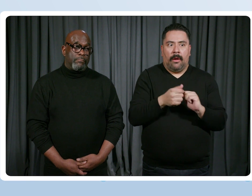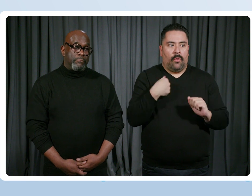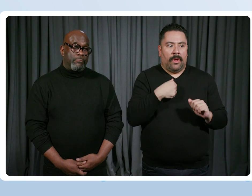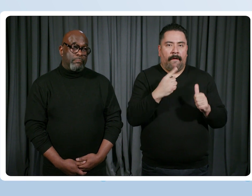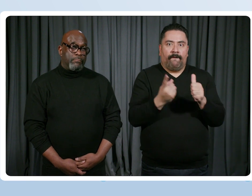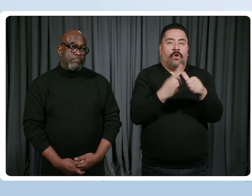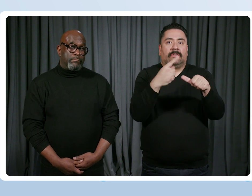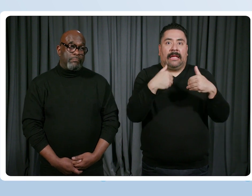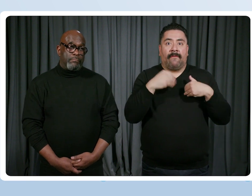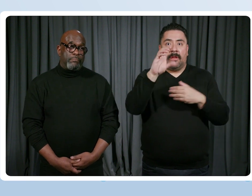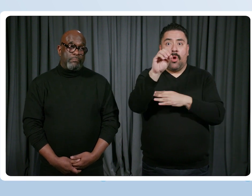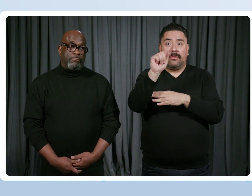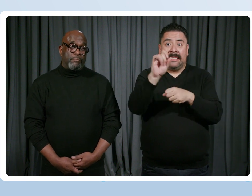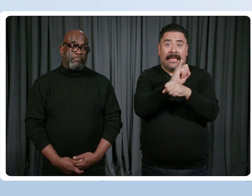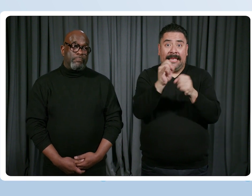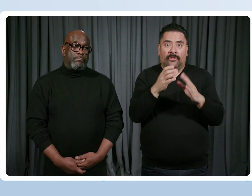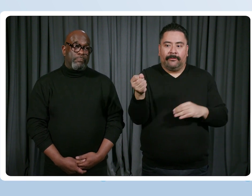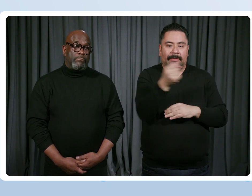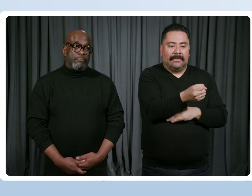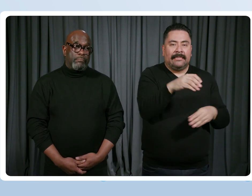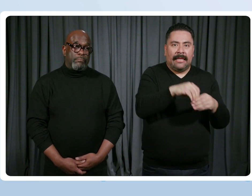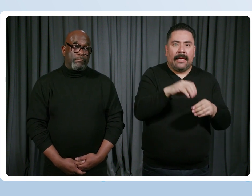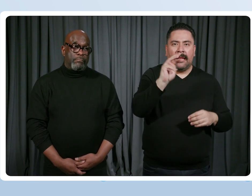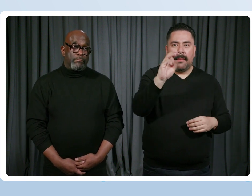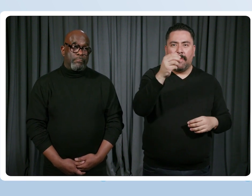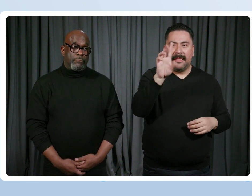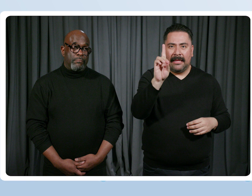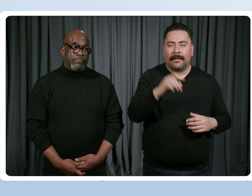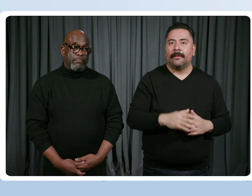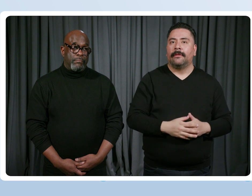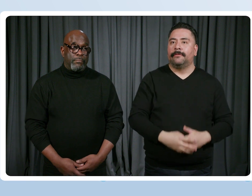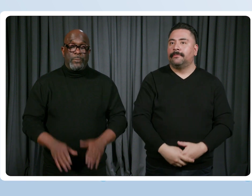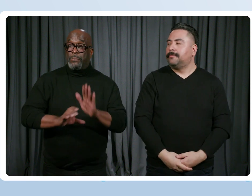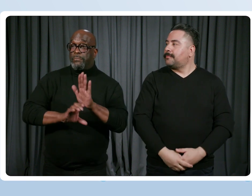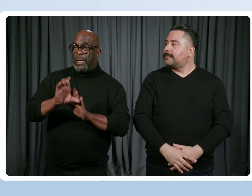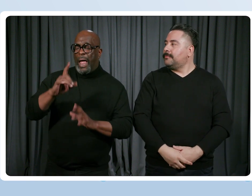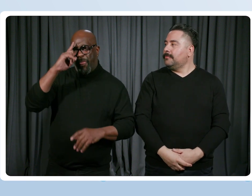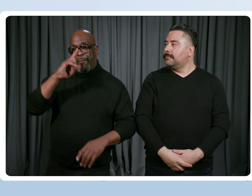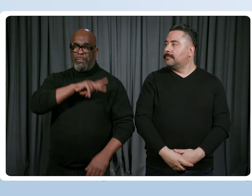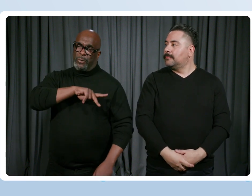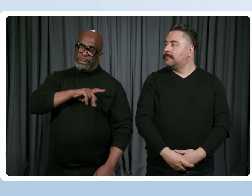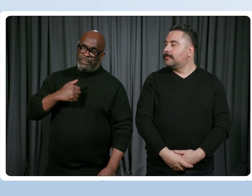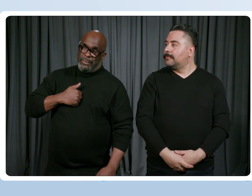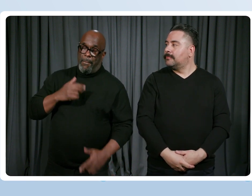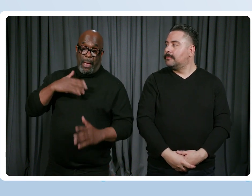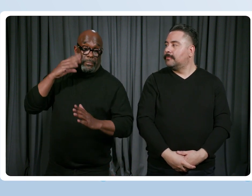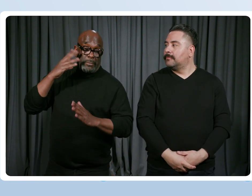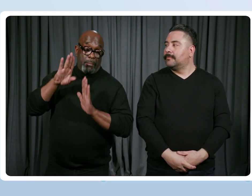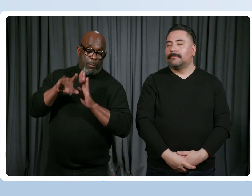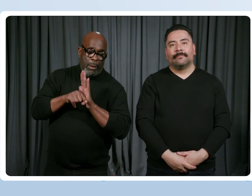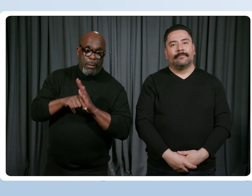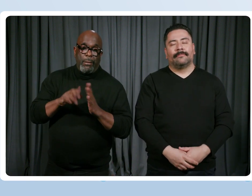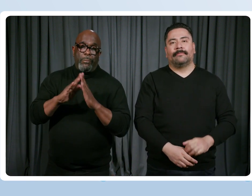having occupational therapy interns at the Mayor's Office. Yeah, and then I think for me personally, like my background was in community health, so